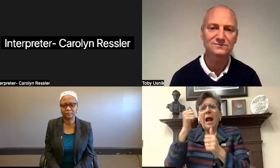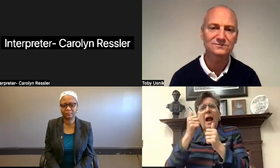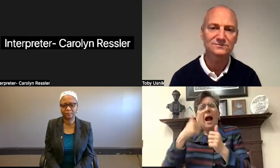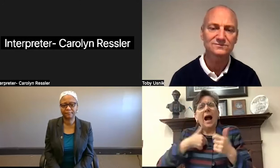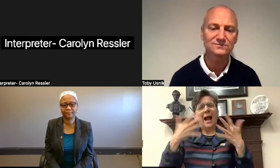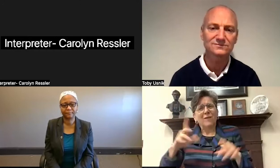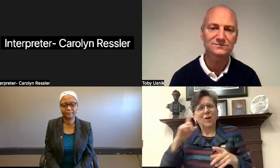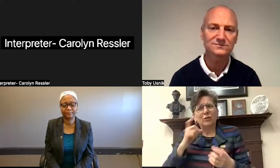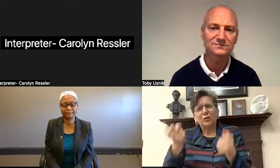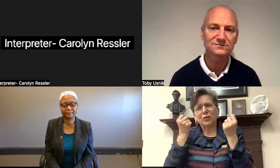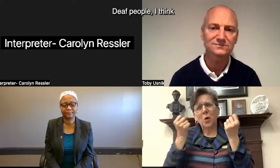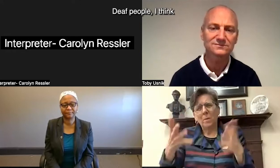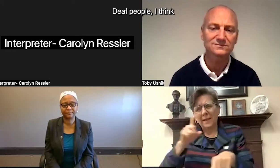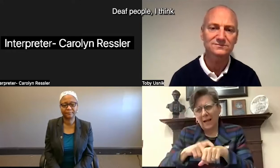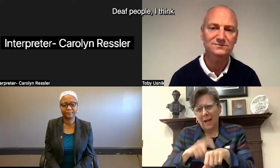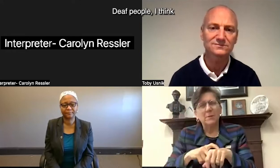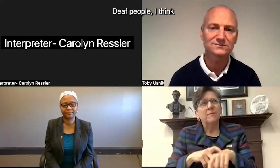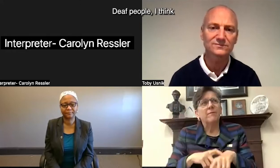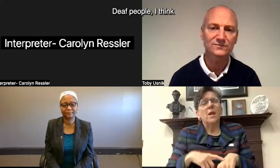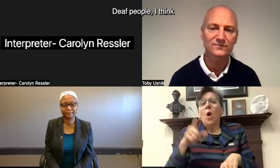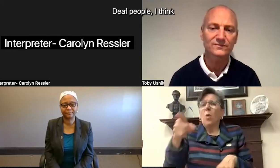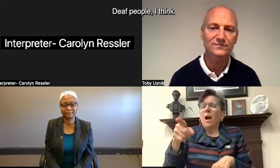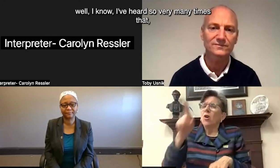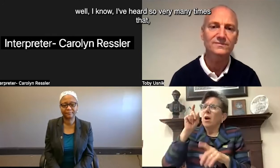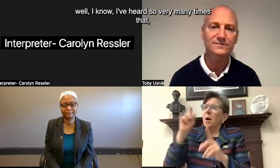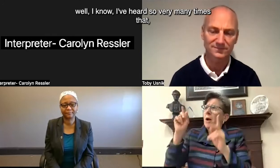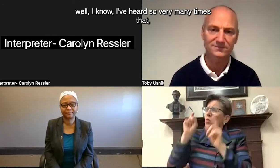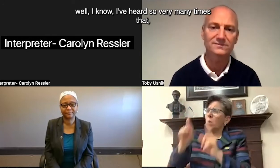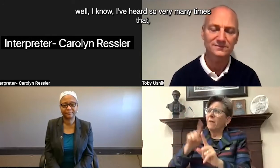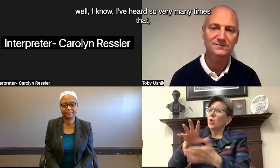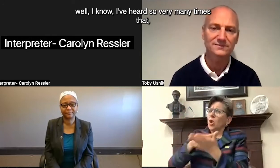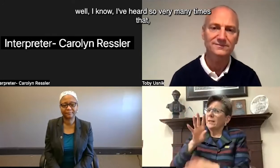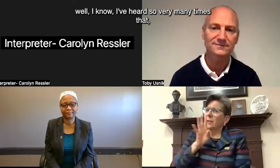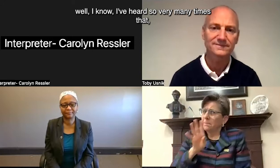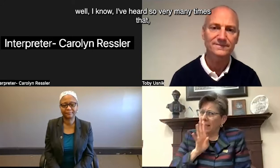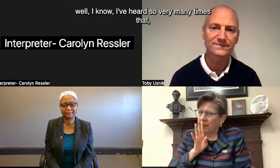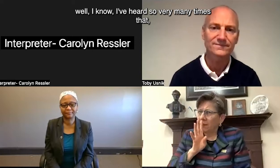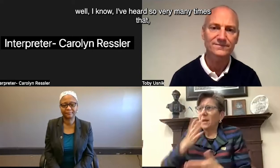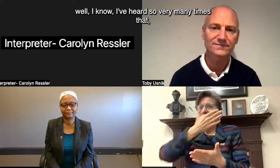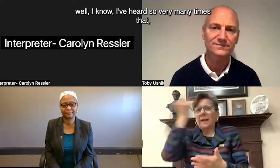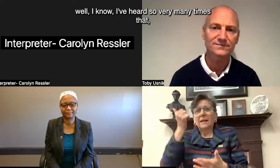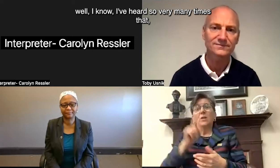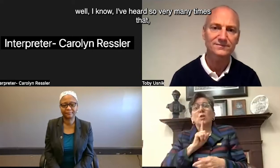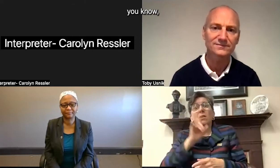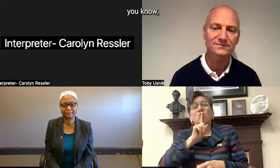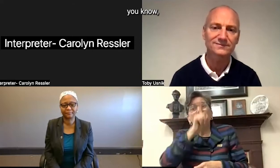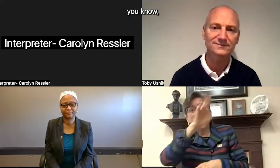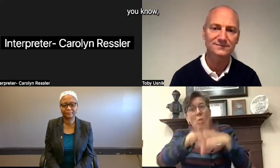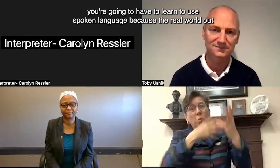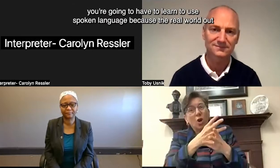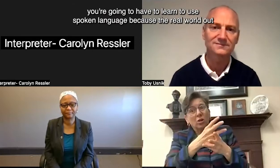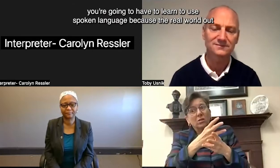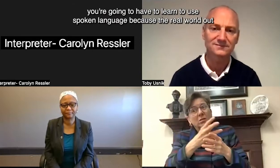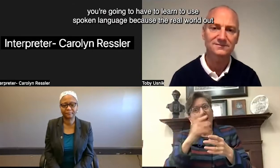deaf people, I think, well, I know I've heard so very many times that, you know, you're going to have to learn to use spoken